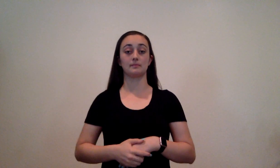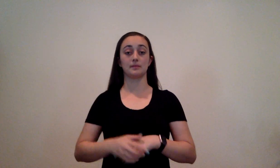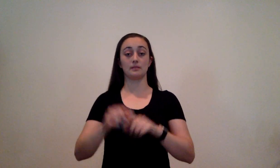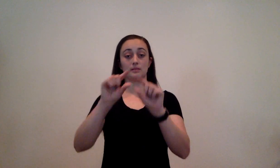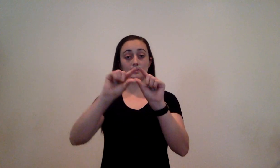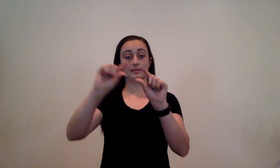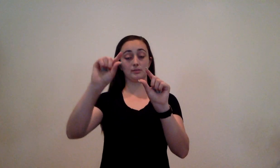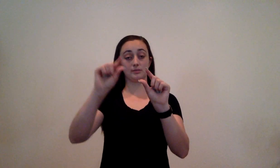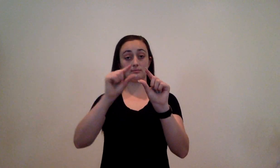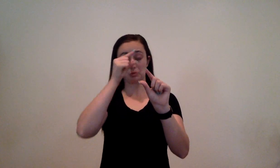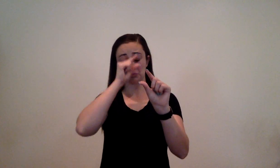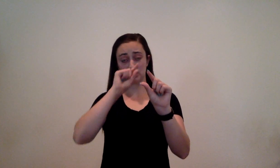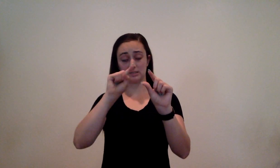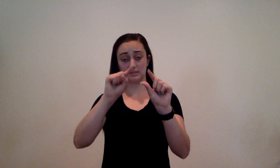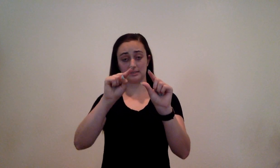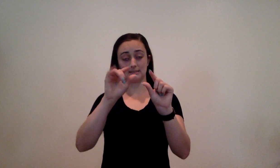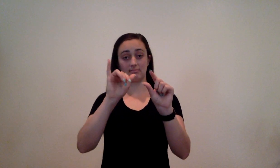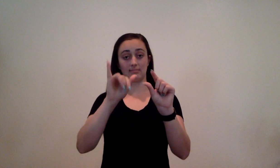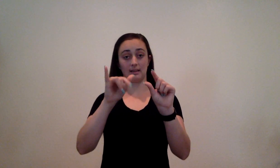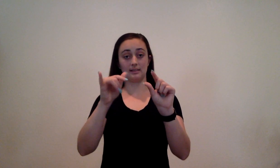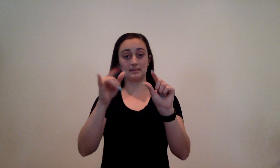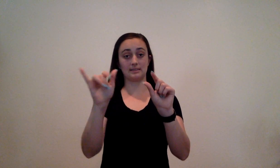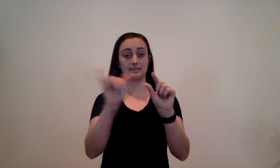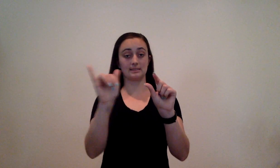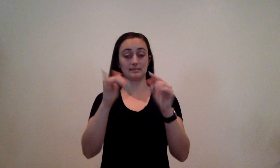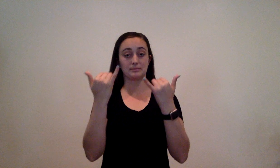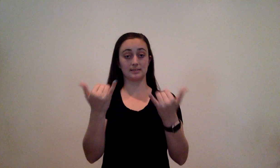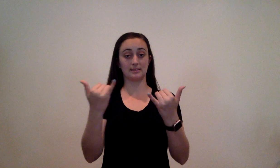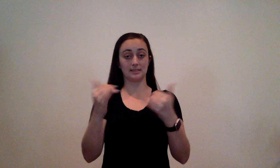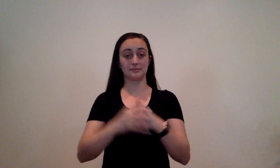here is the flag of the country of Greece.